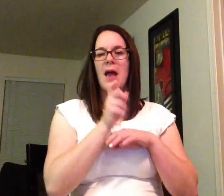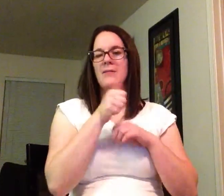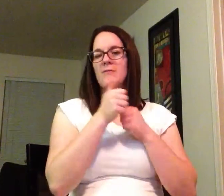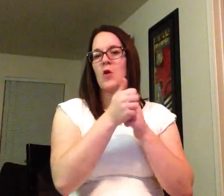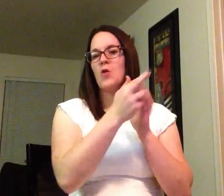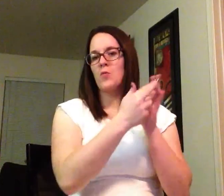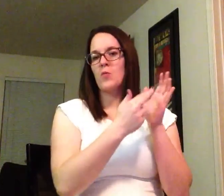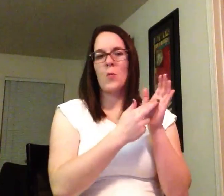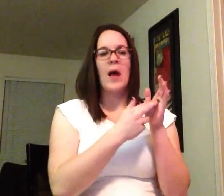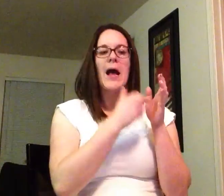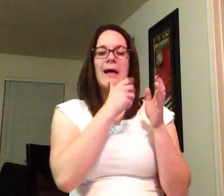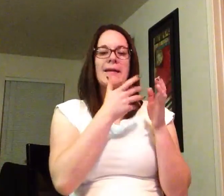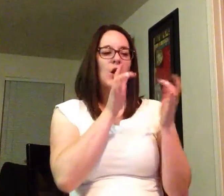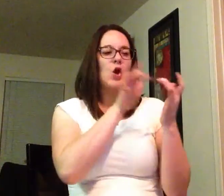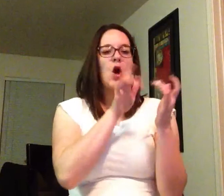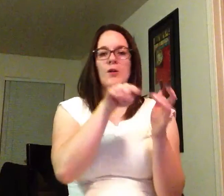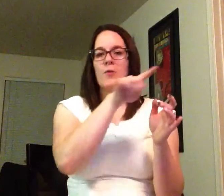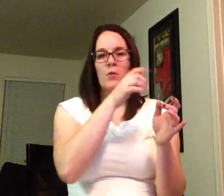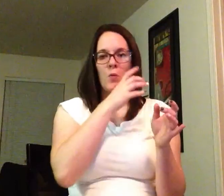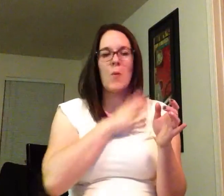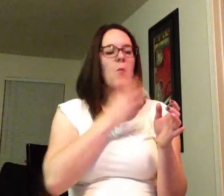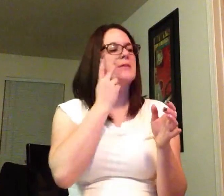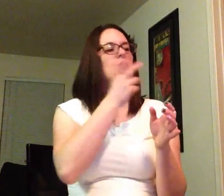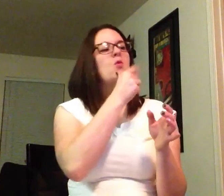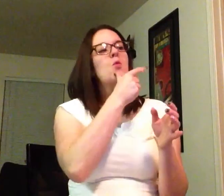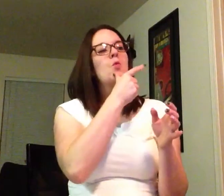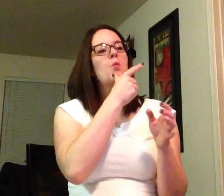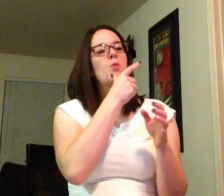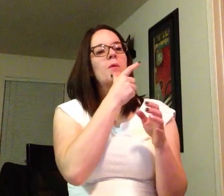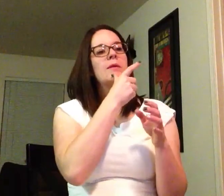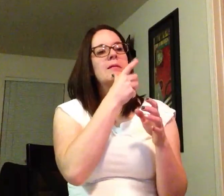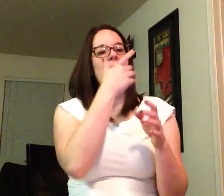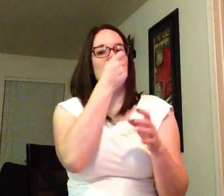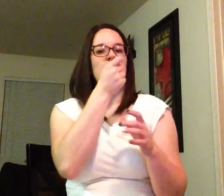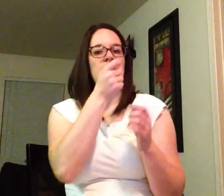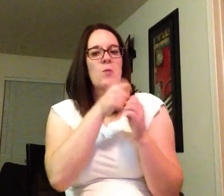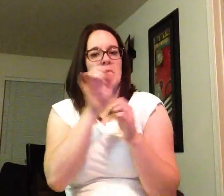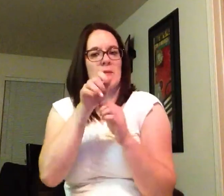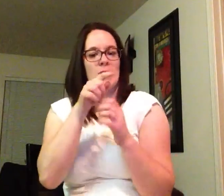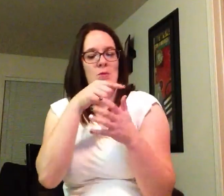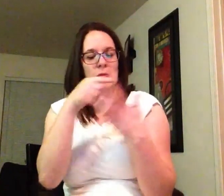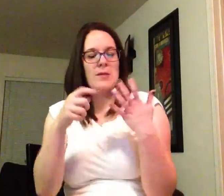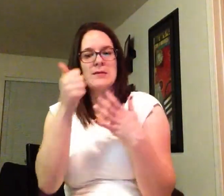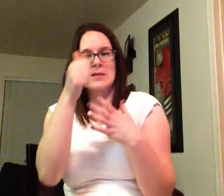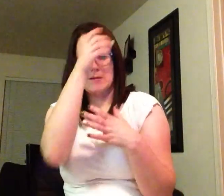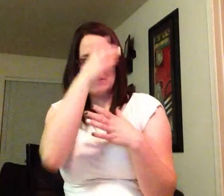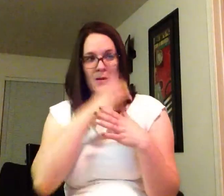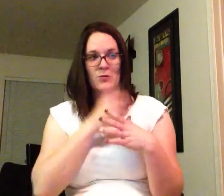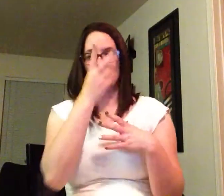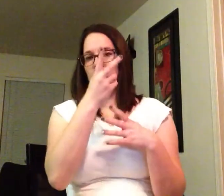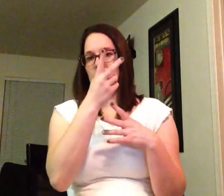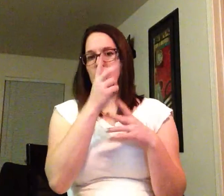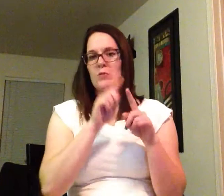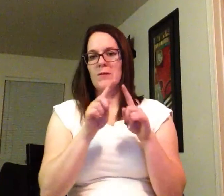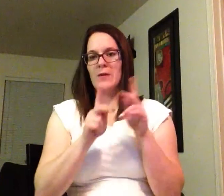going to attract. And mainly what I was looking at was two different data sets. So I was looking at qualitative data. So what was the humor, the tone,